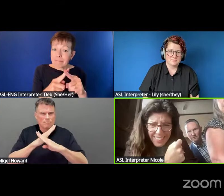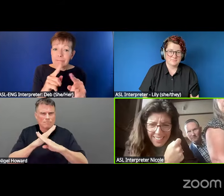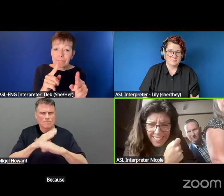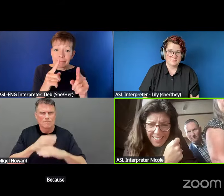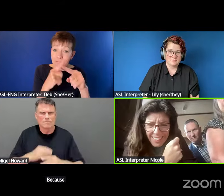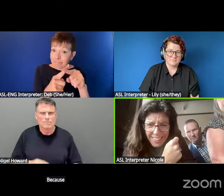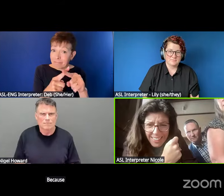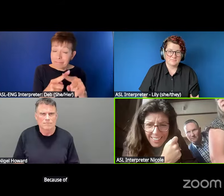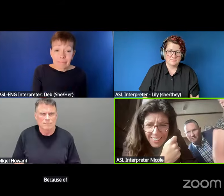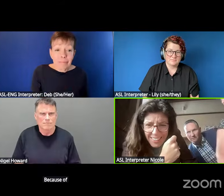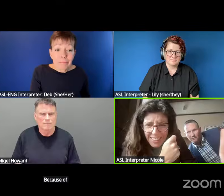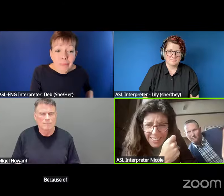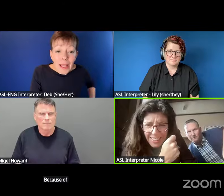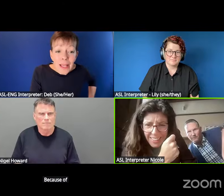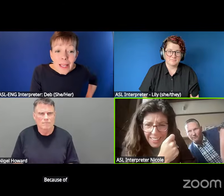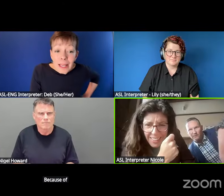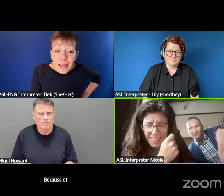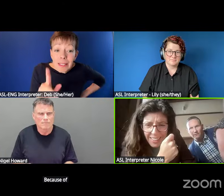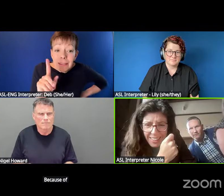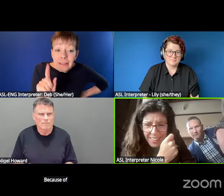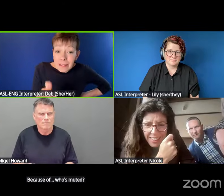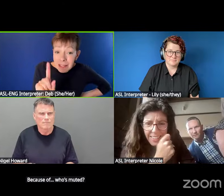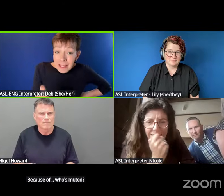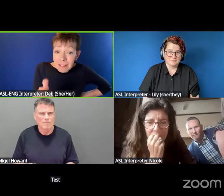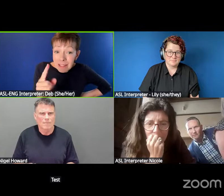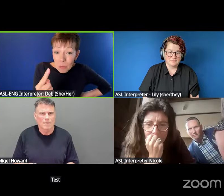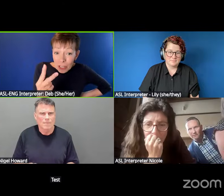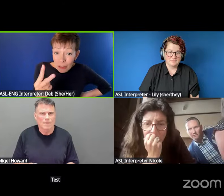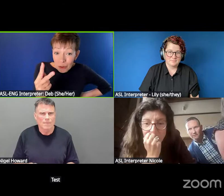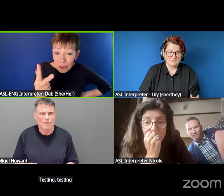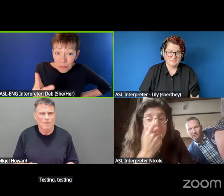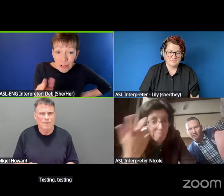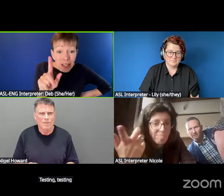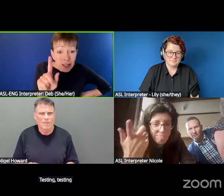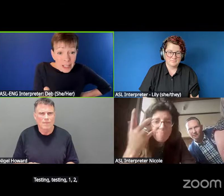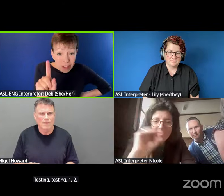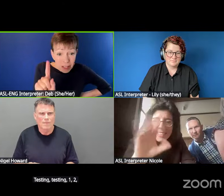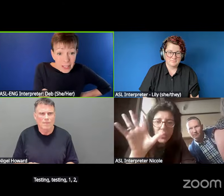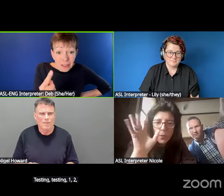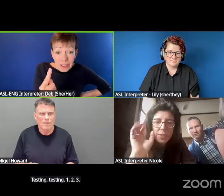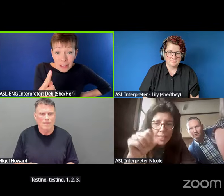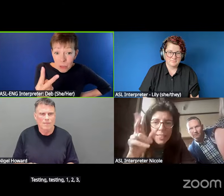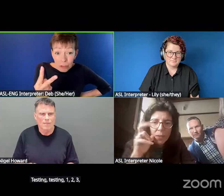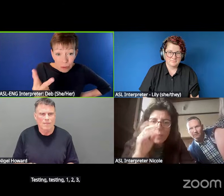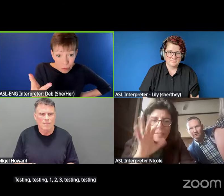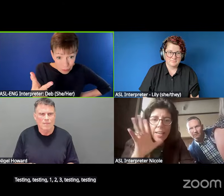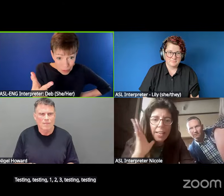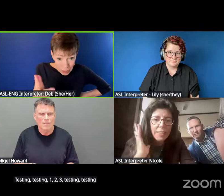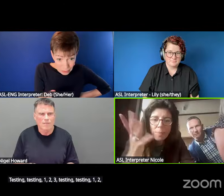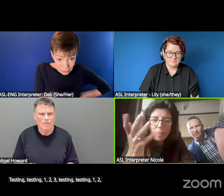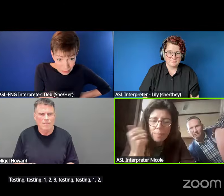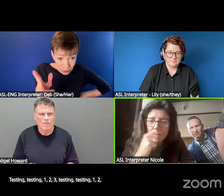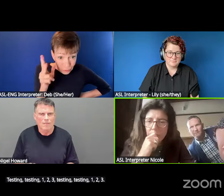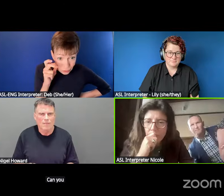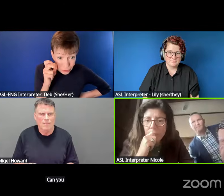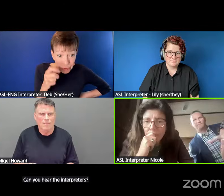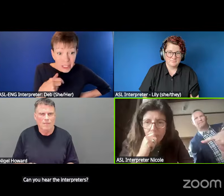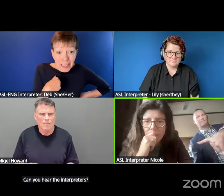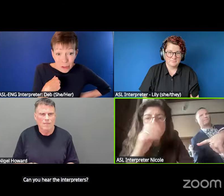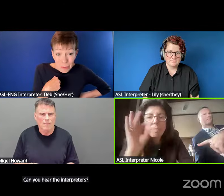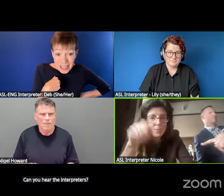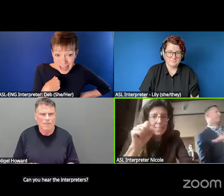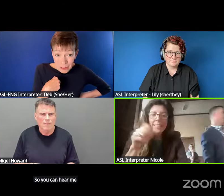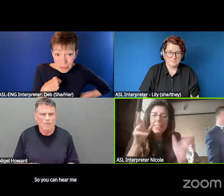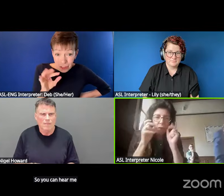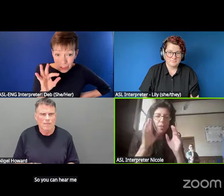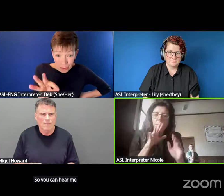Because of who's muted. Testing, testing, 1, 2, 3. Testing, testing, 1, 2, 3. So you can